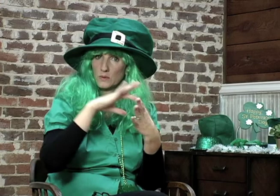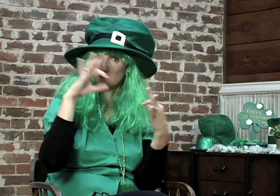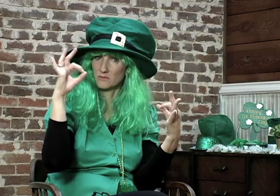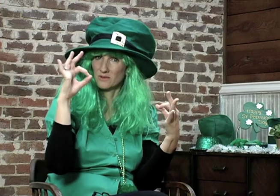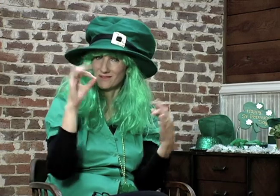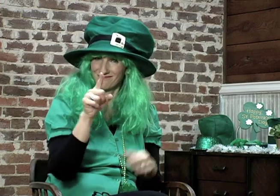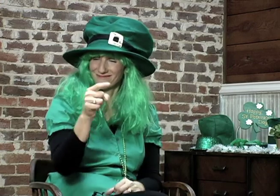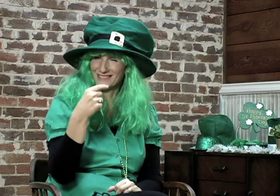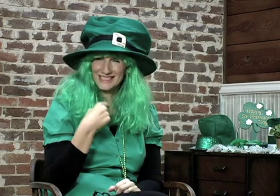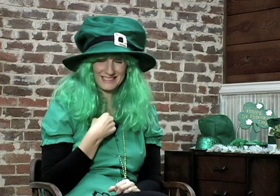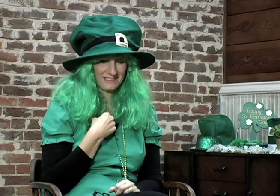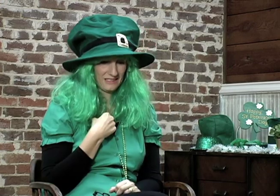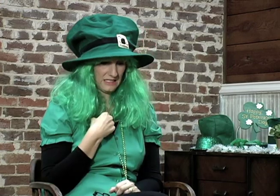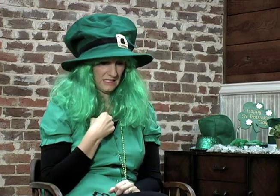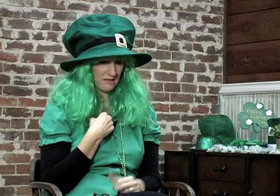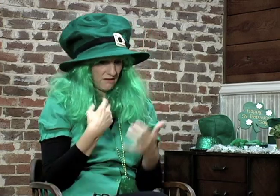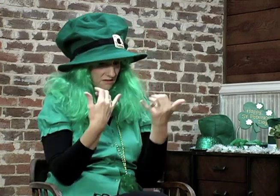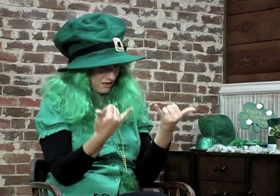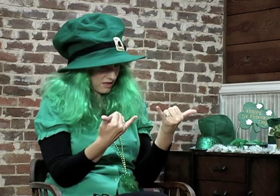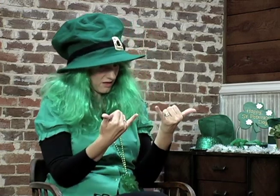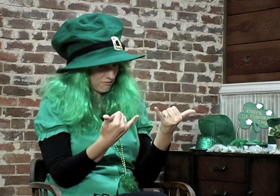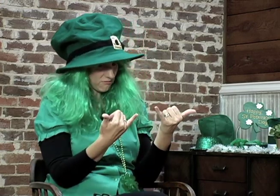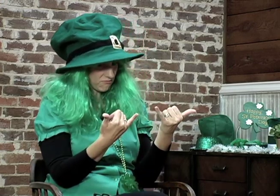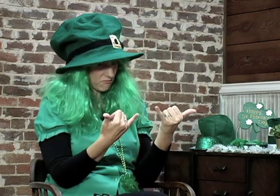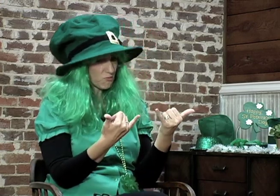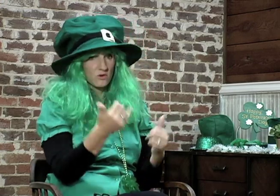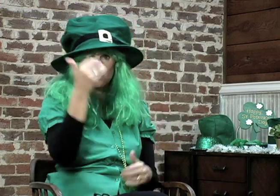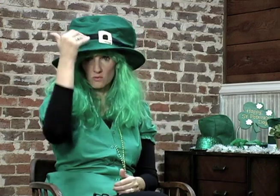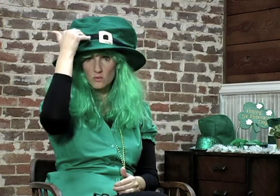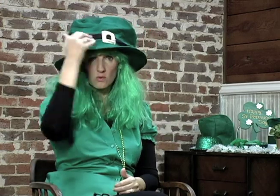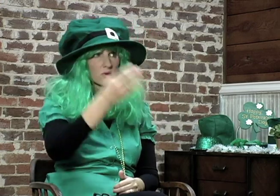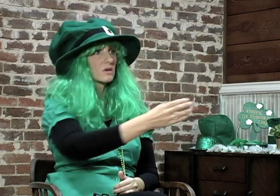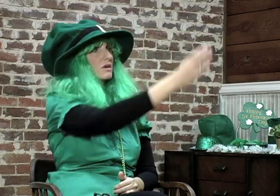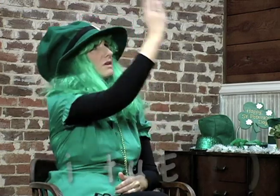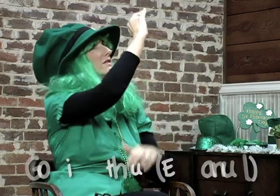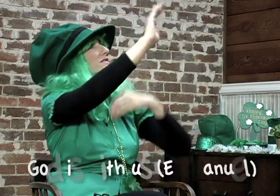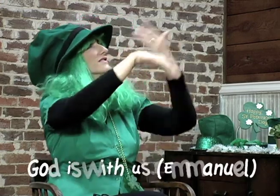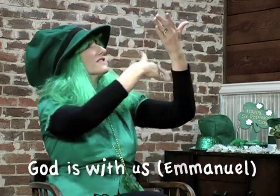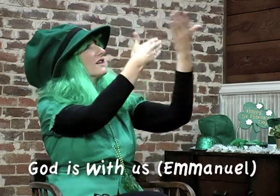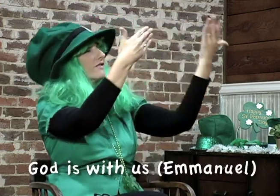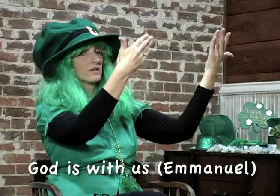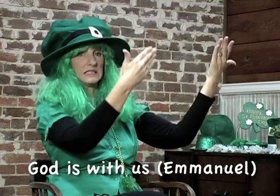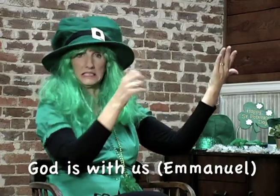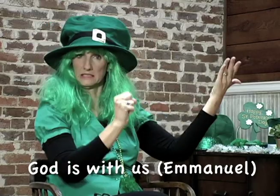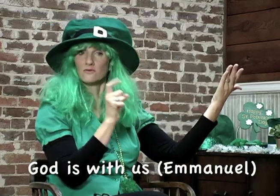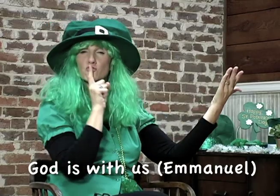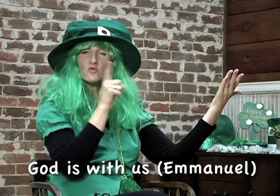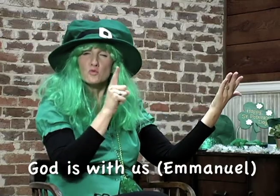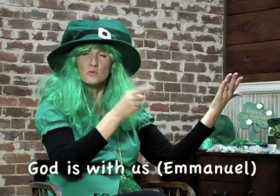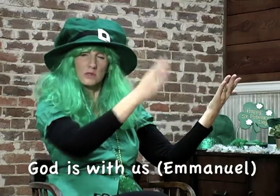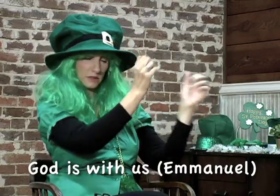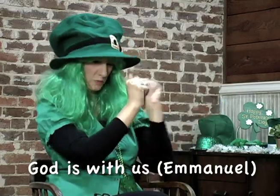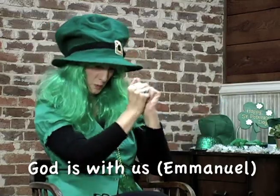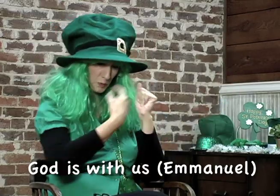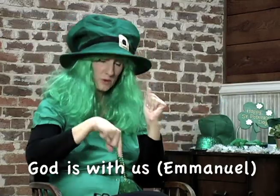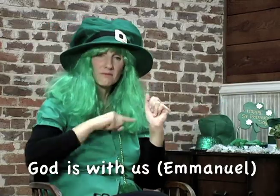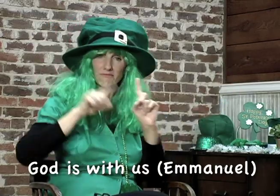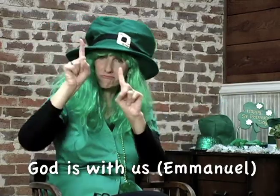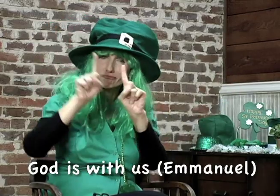God's Holy Spirit. You and I, now, we know that we have God the Father, who's the Creator.